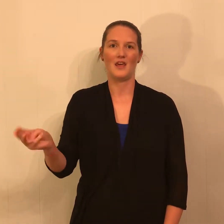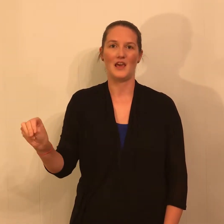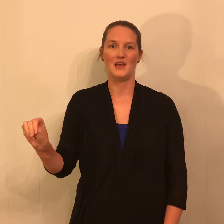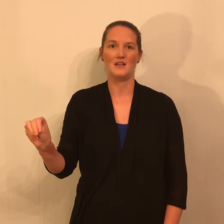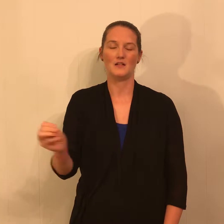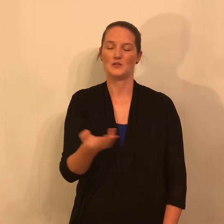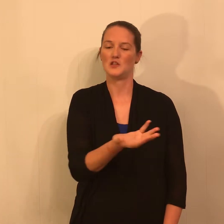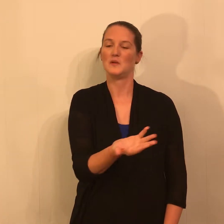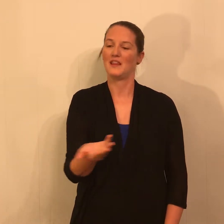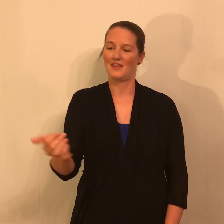They,